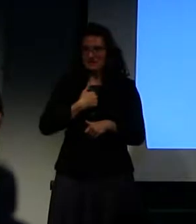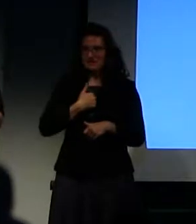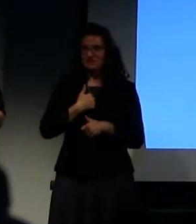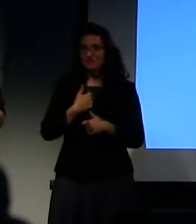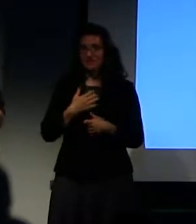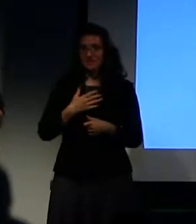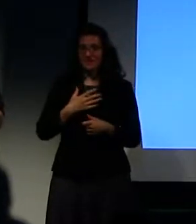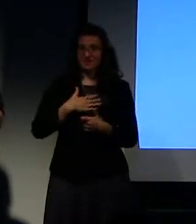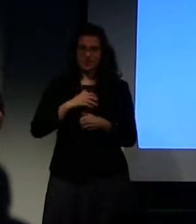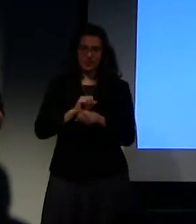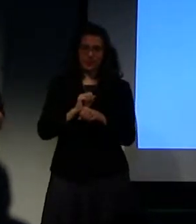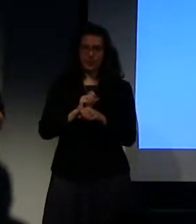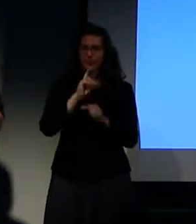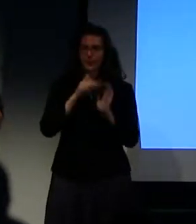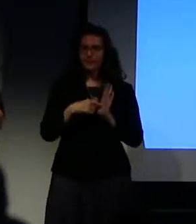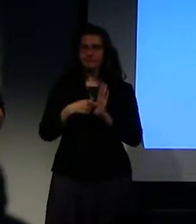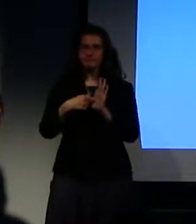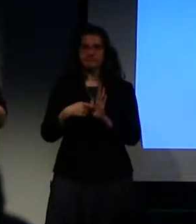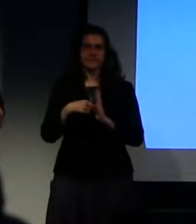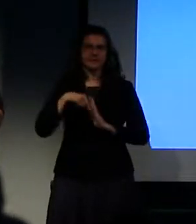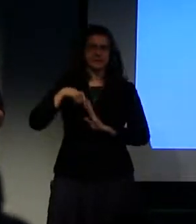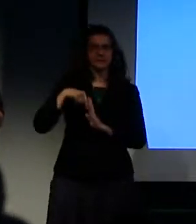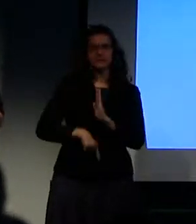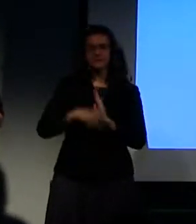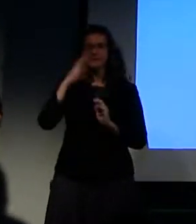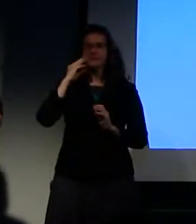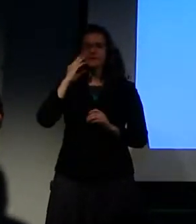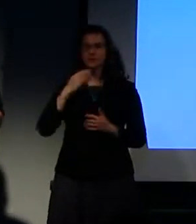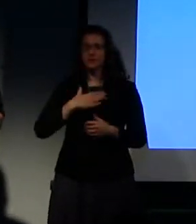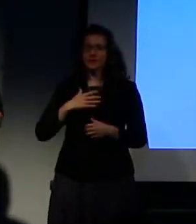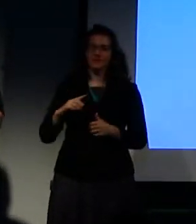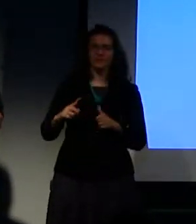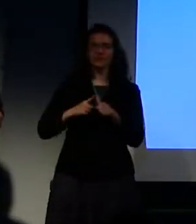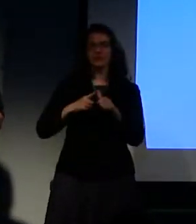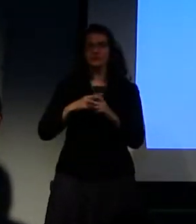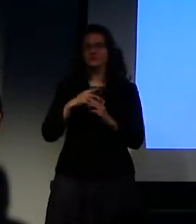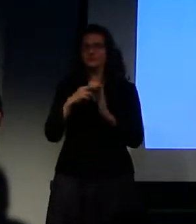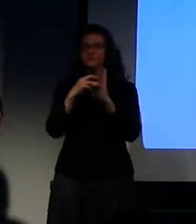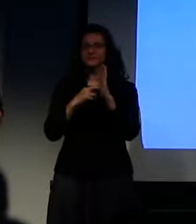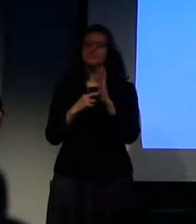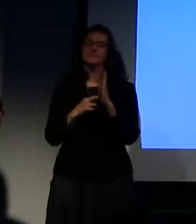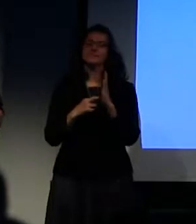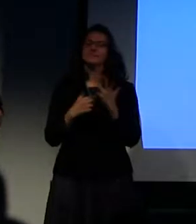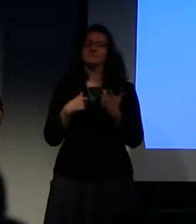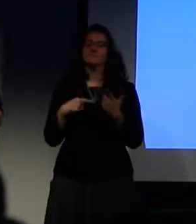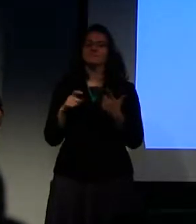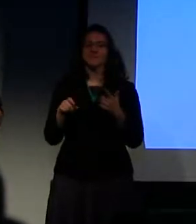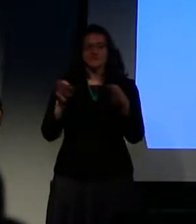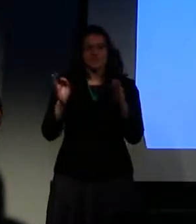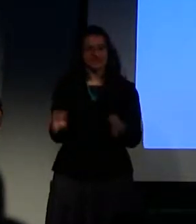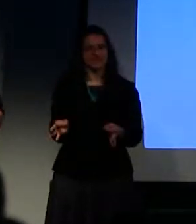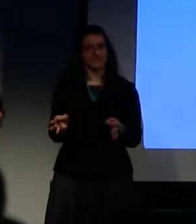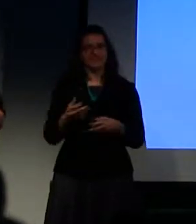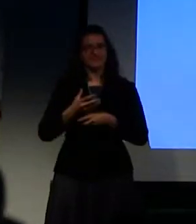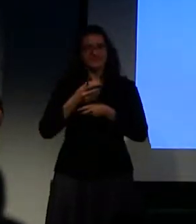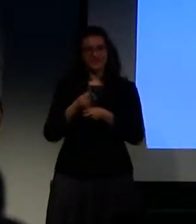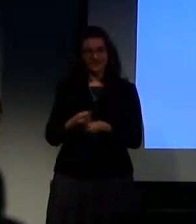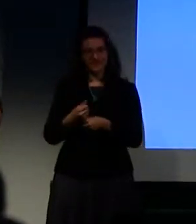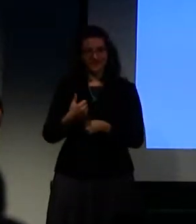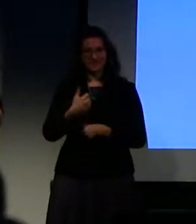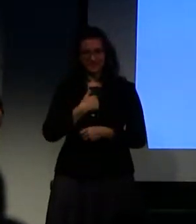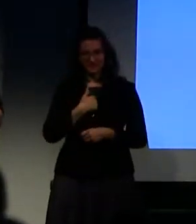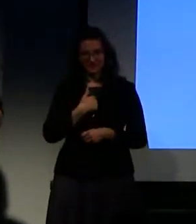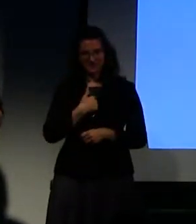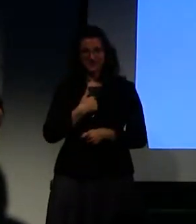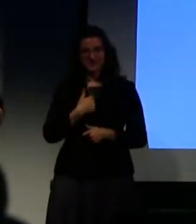that my sort of rule number one is that I have to absolutely trust myself. I have to know going into